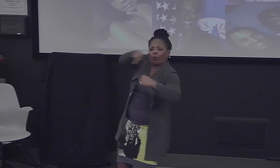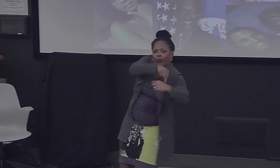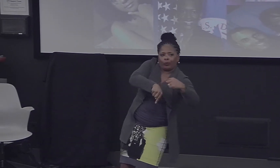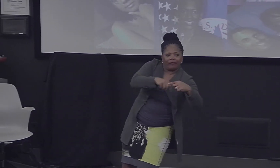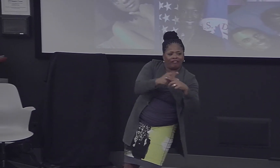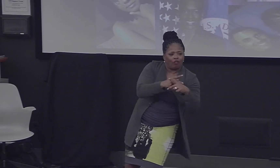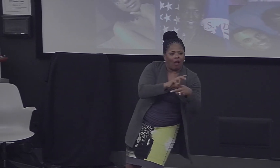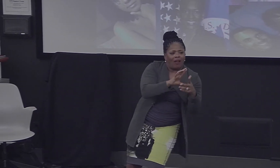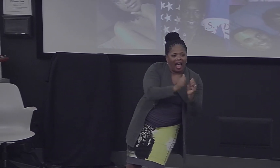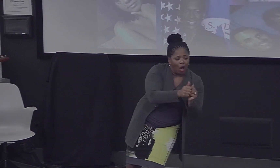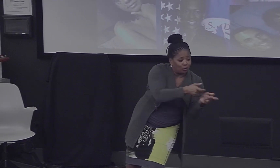more